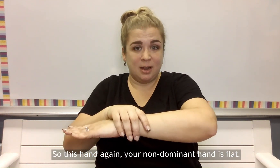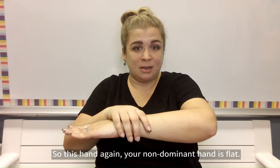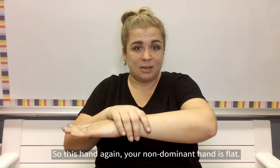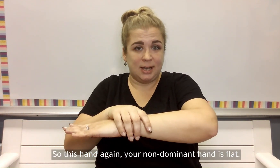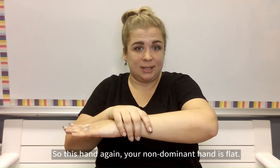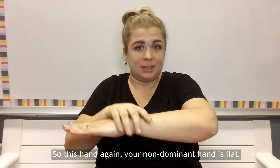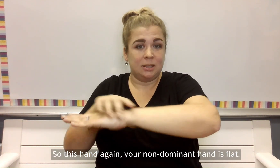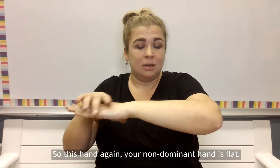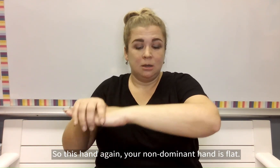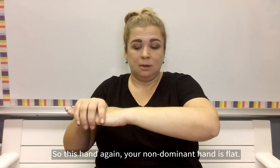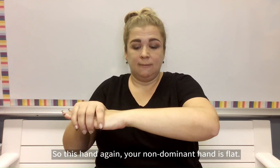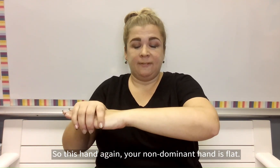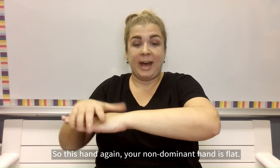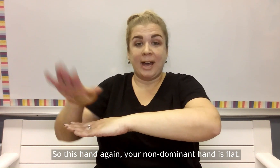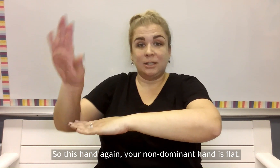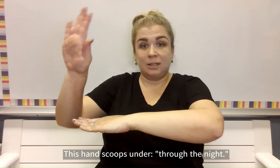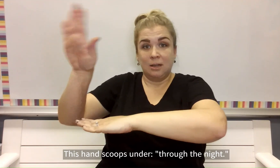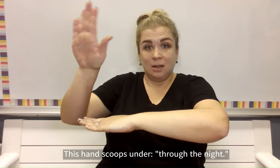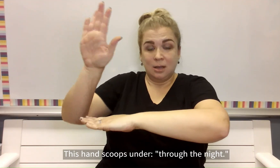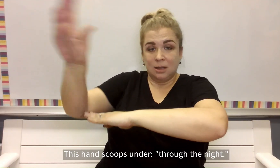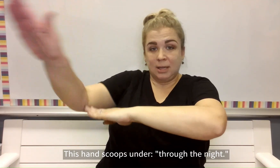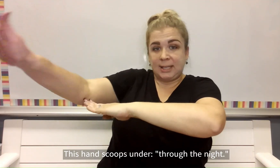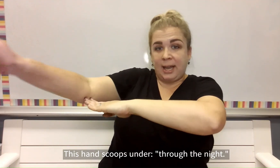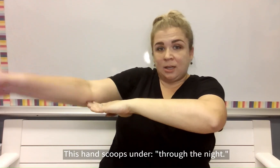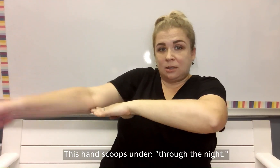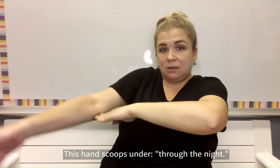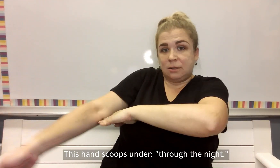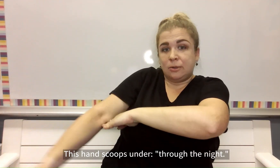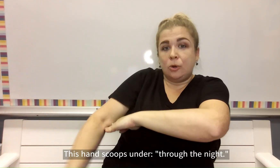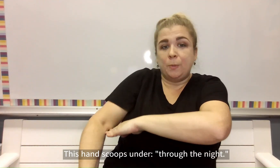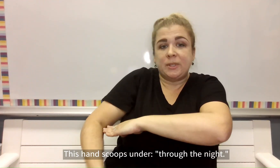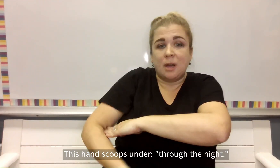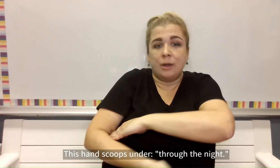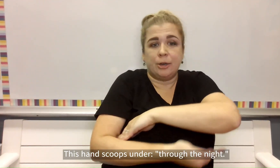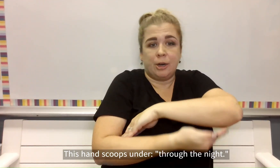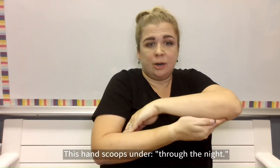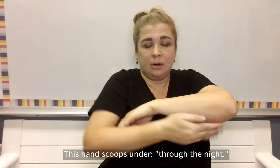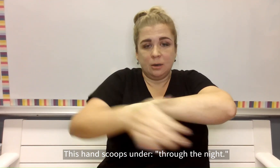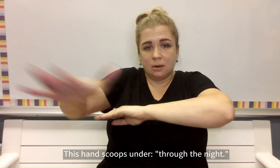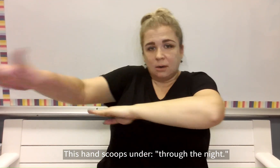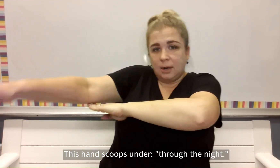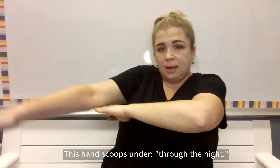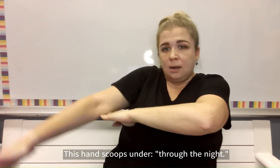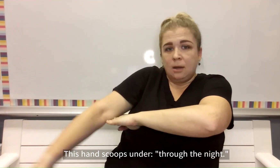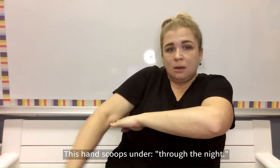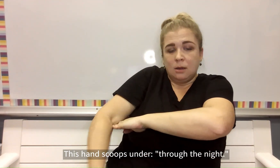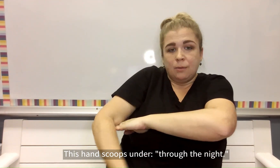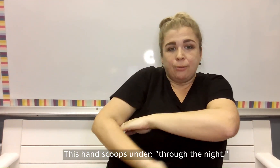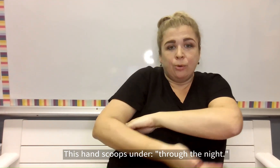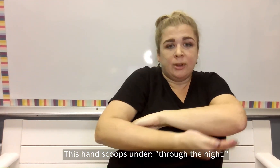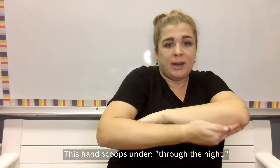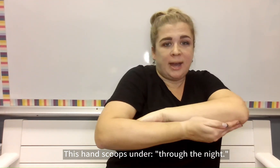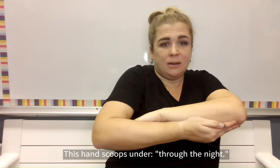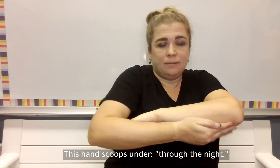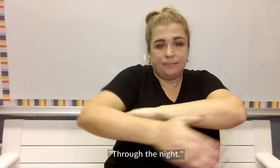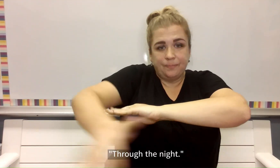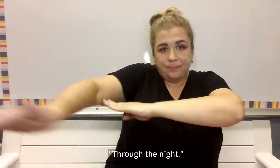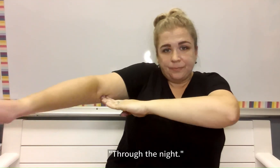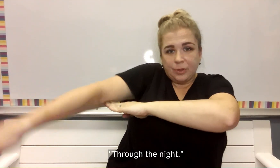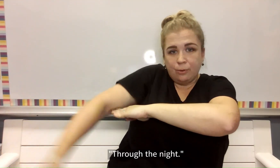hand is flat. This hand scoops under. Through the night, through